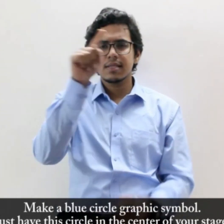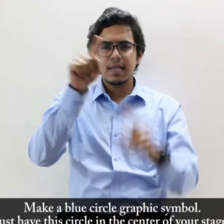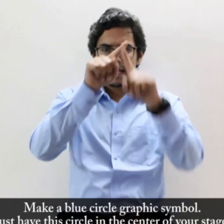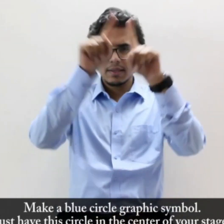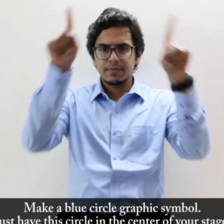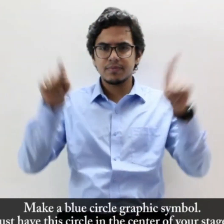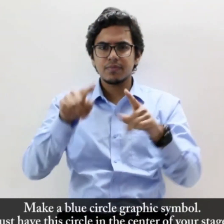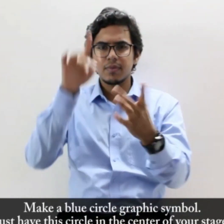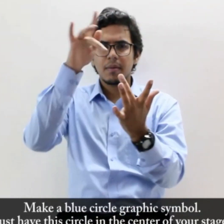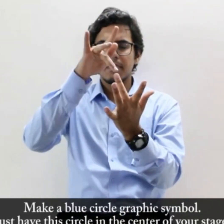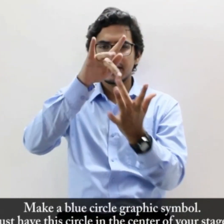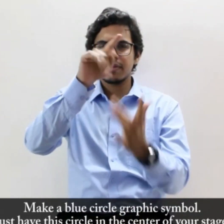your stage.